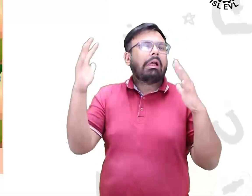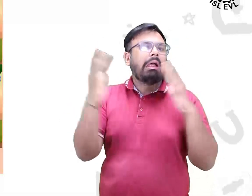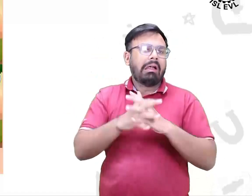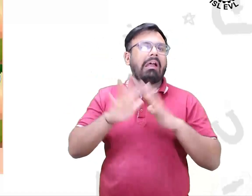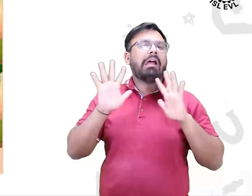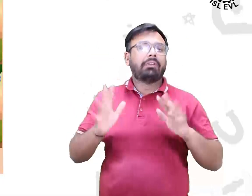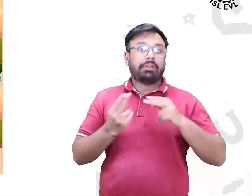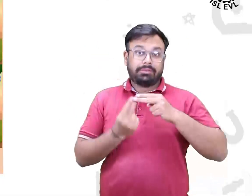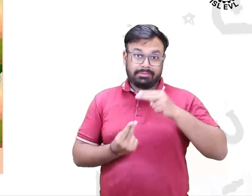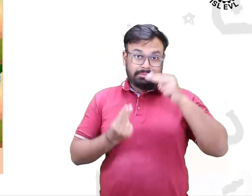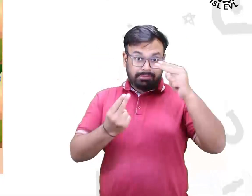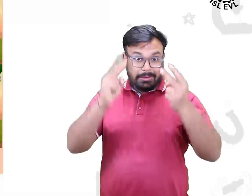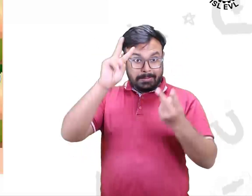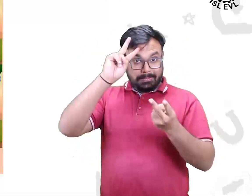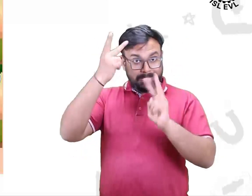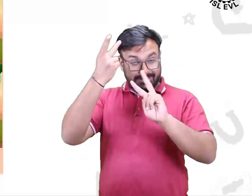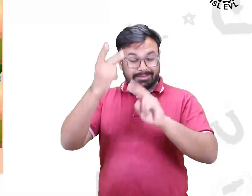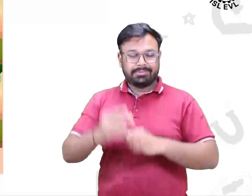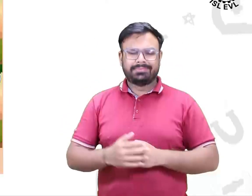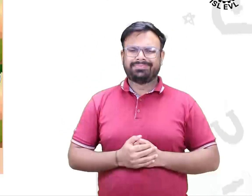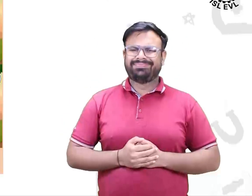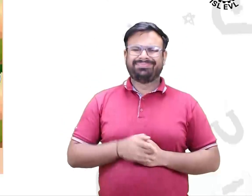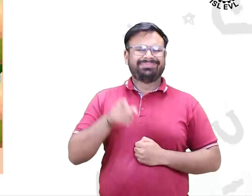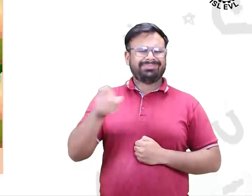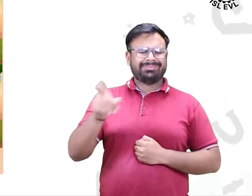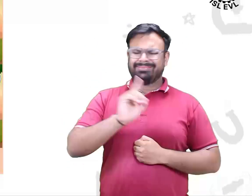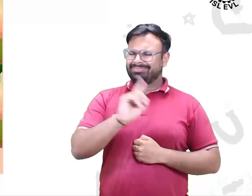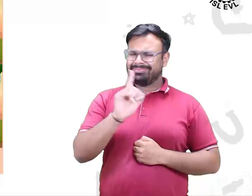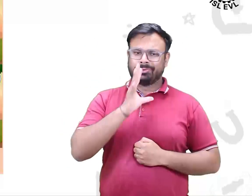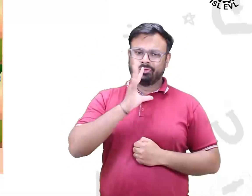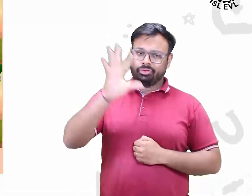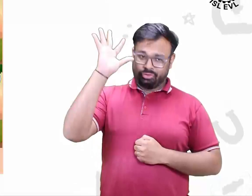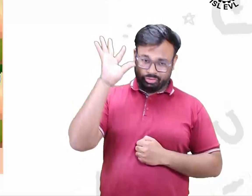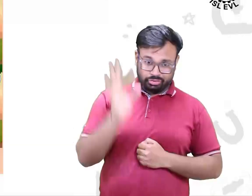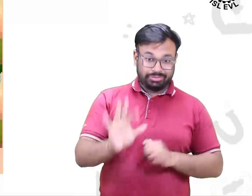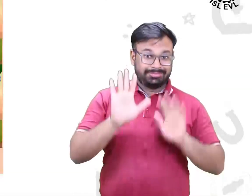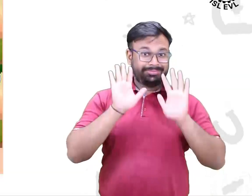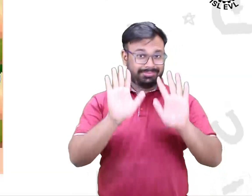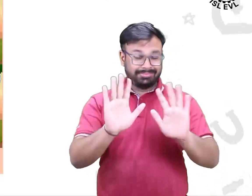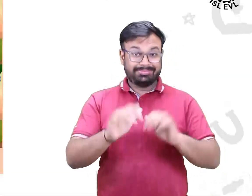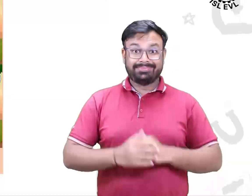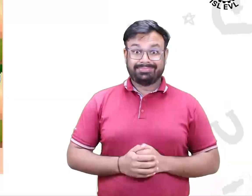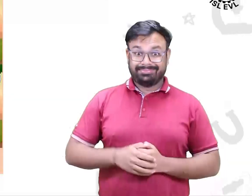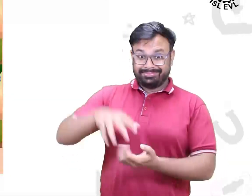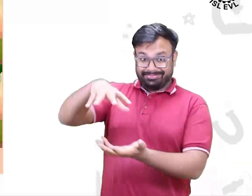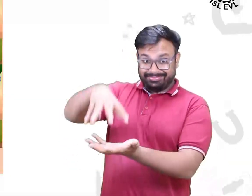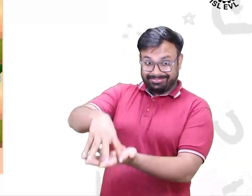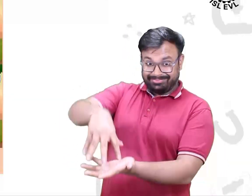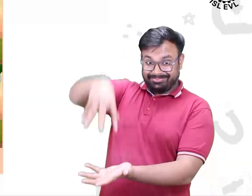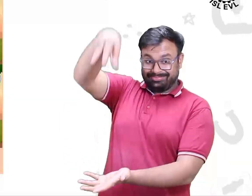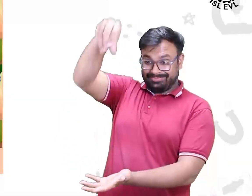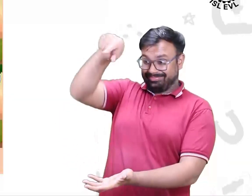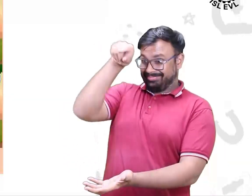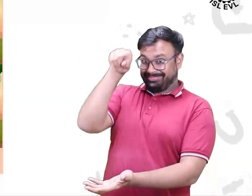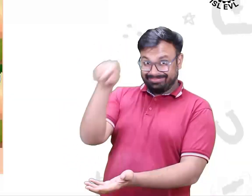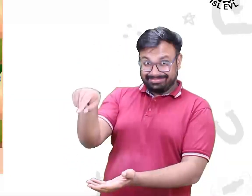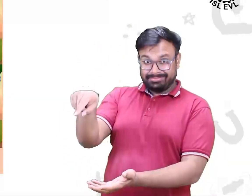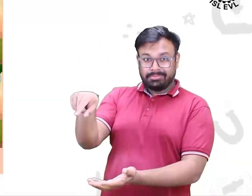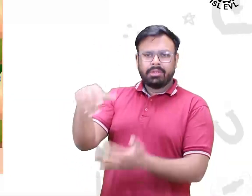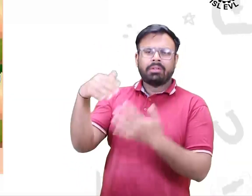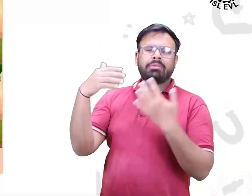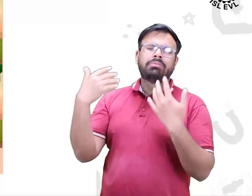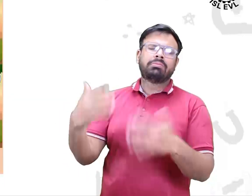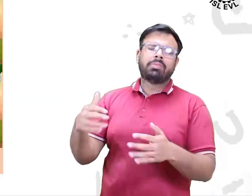I will not get enough groundwater if I